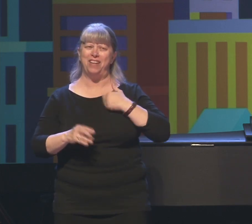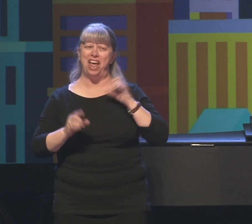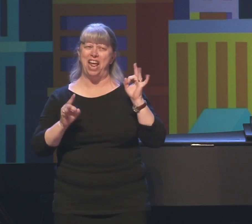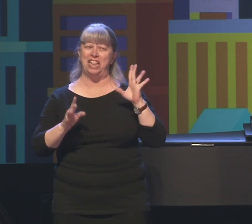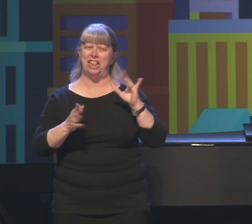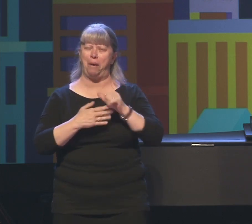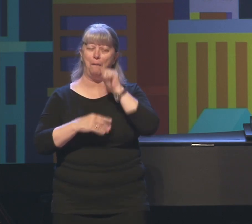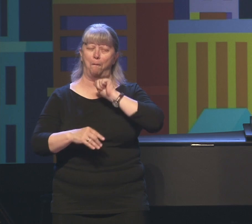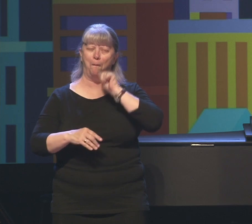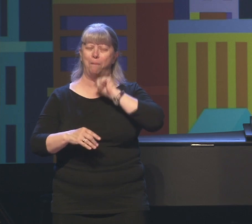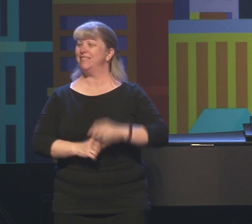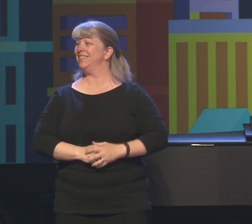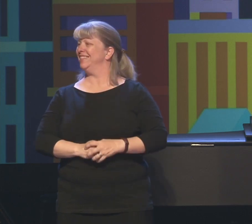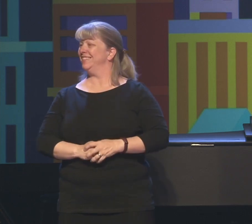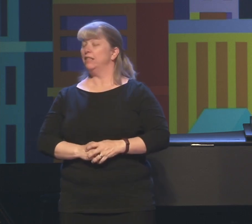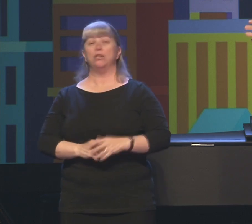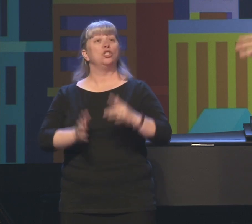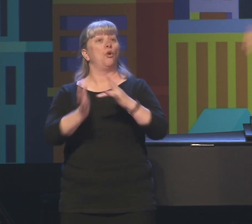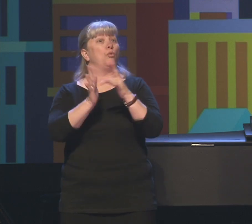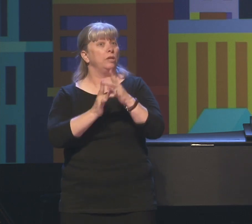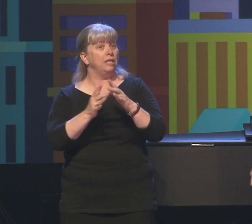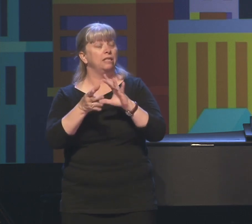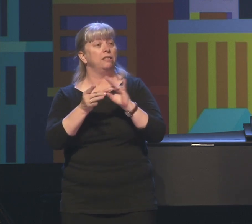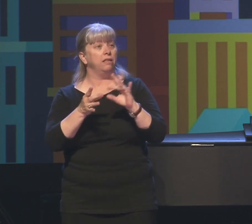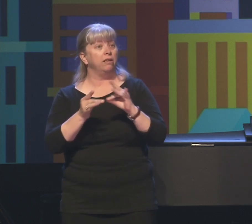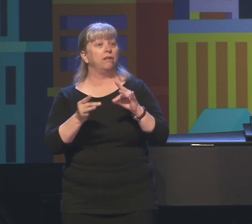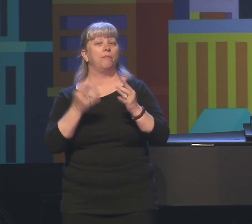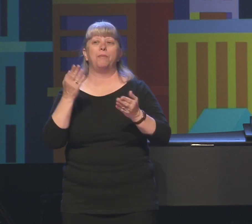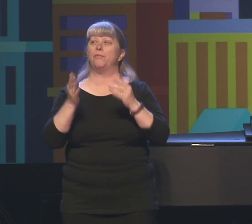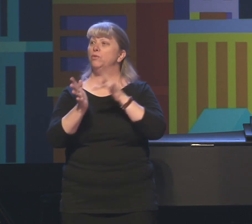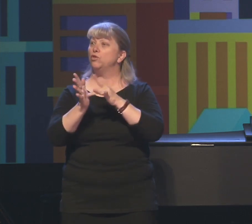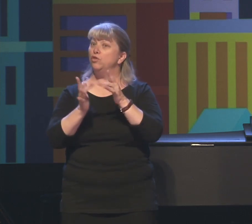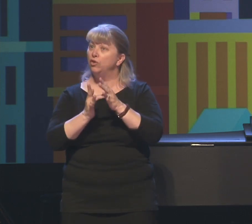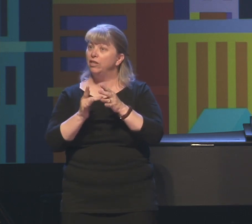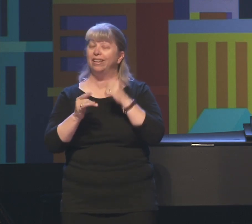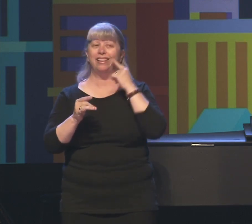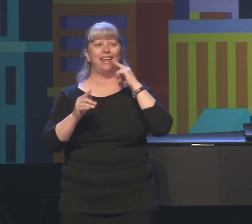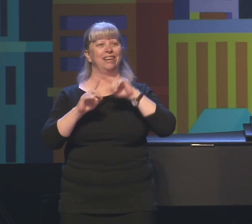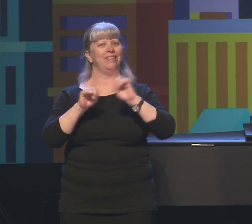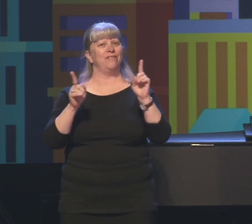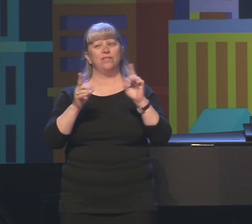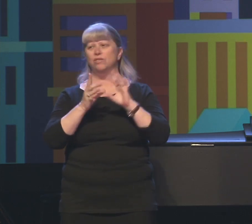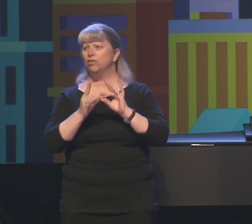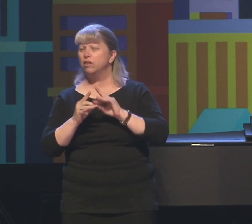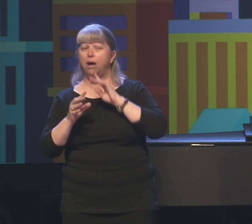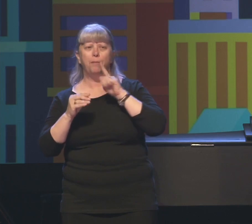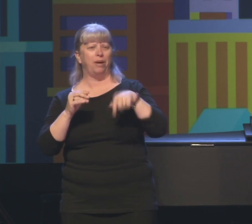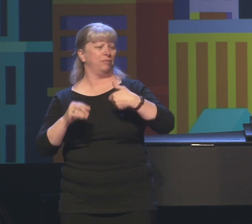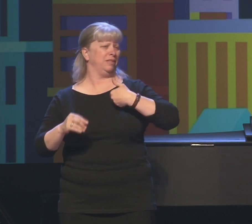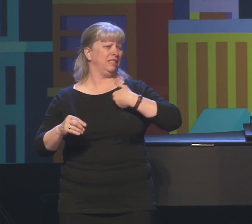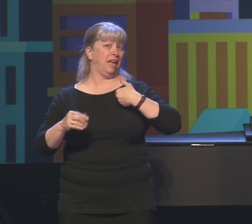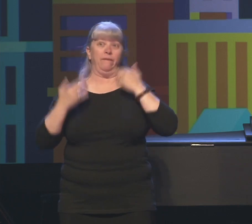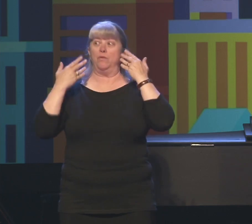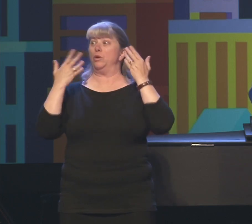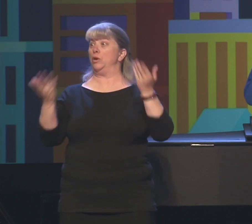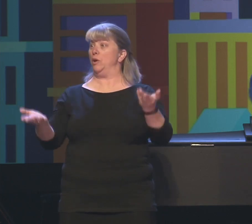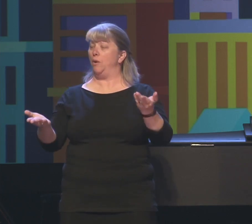right? So Jesus talking, some people, maybe Jesus thought there was a different Son of Man. Maybe he's talking about himself. Don't really